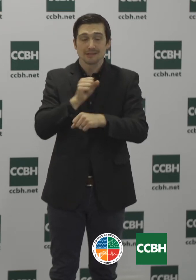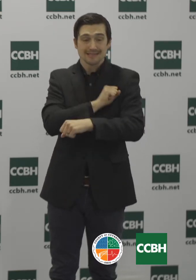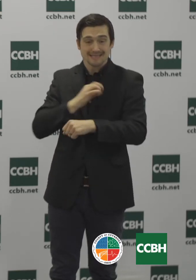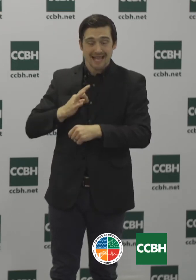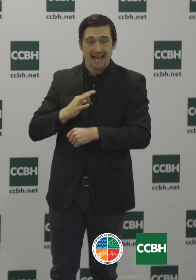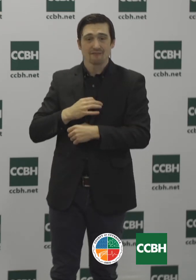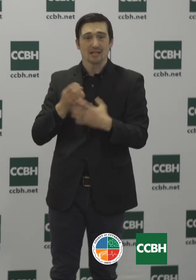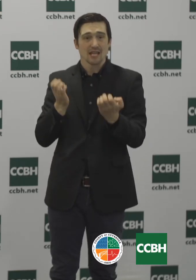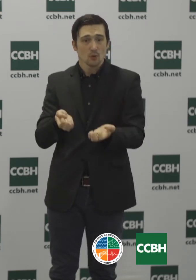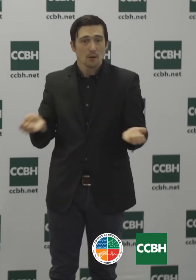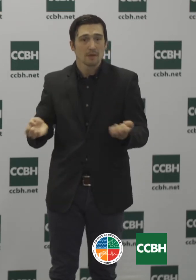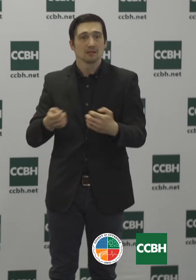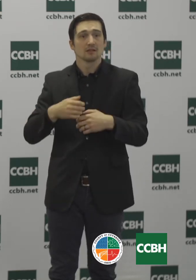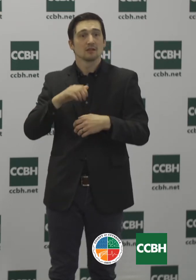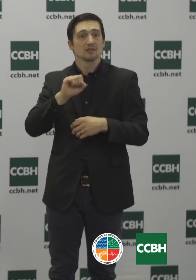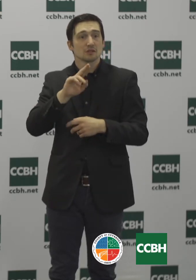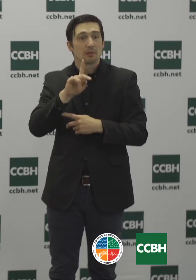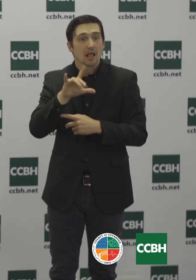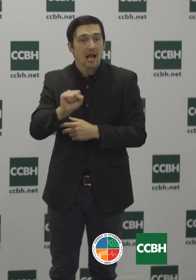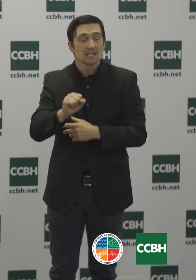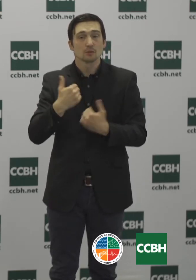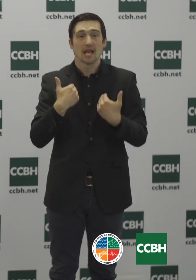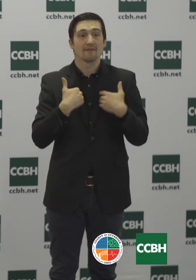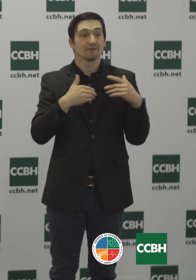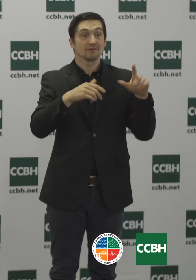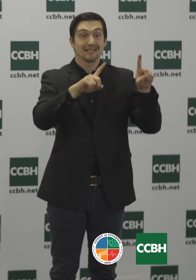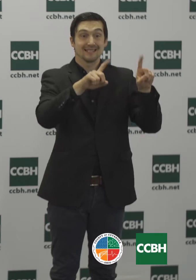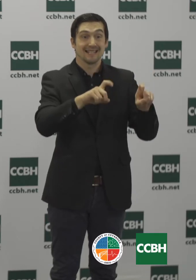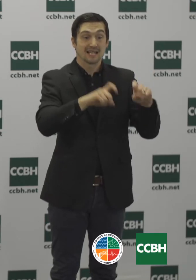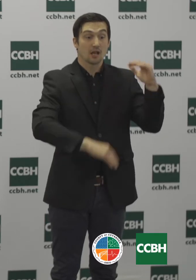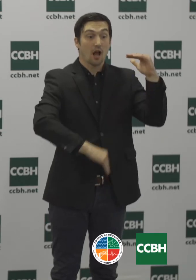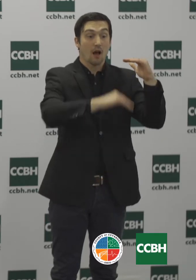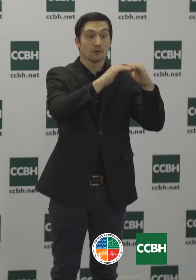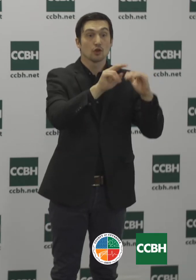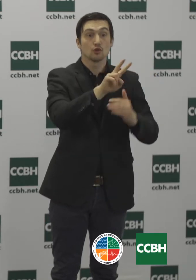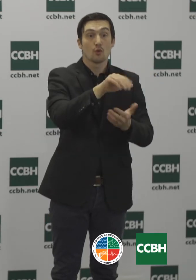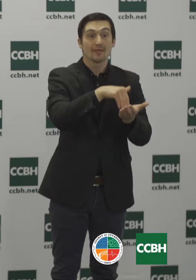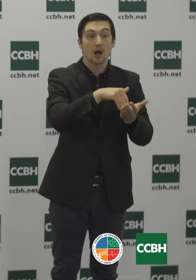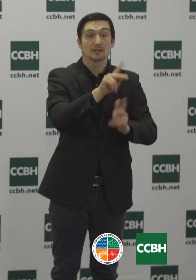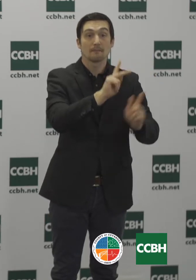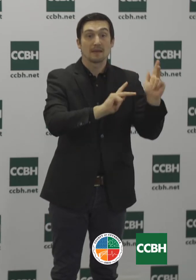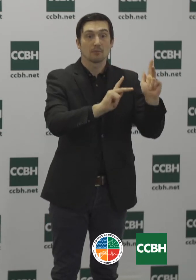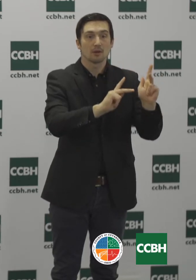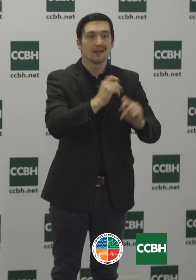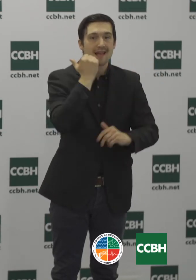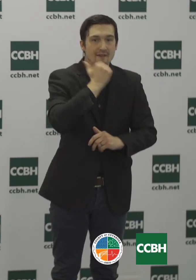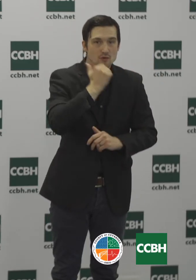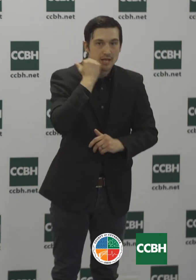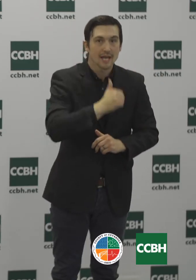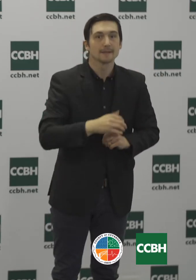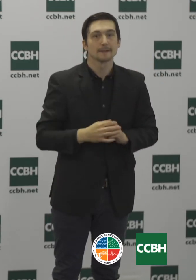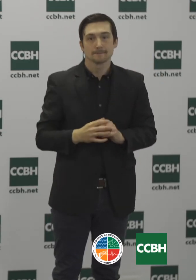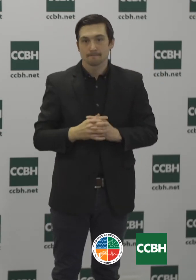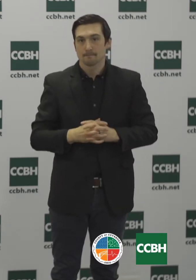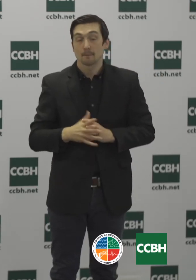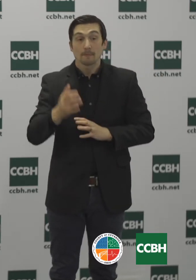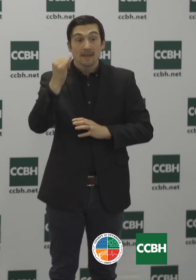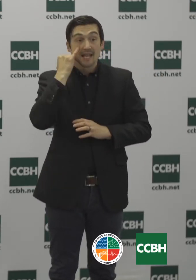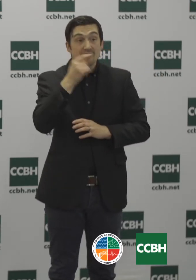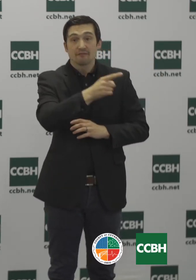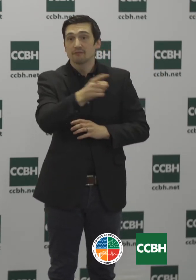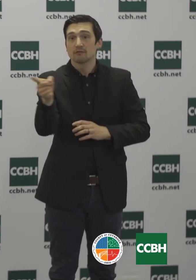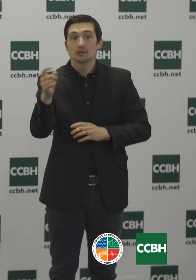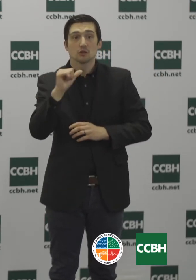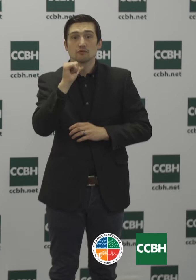and supplies to test up to 2,000 people a day. For people who haven't